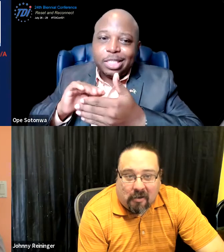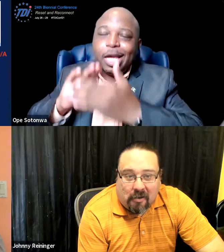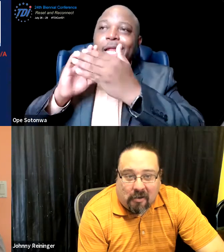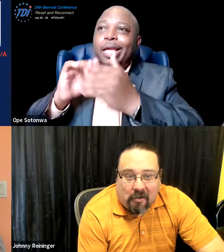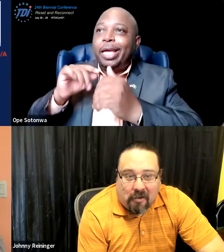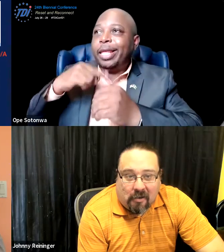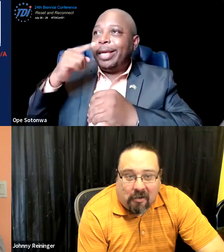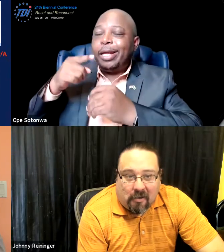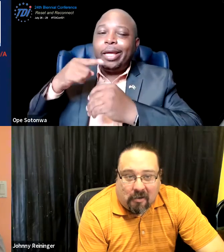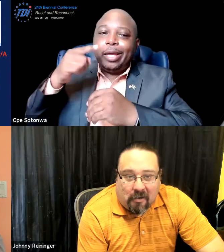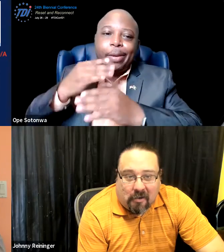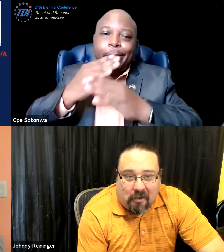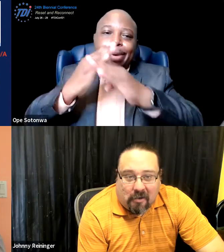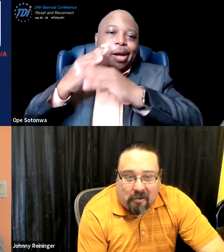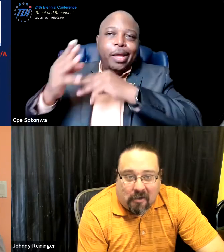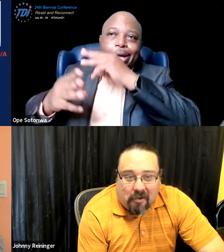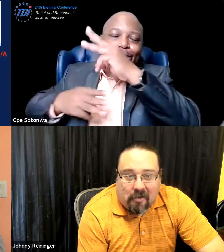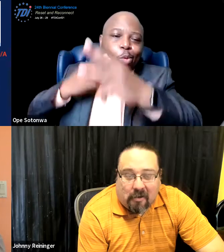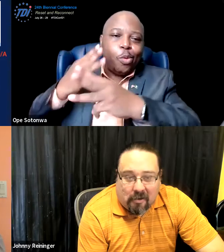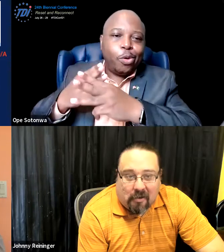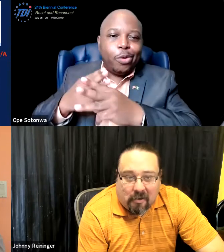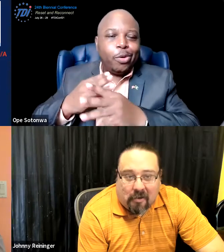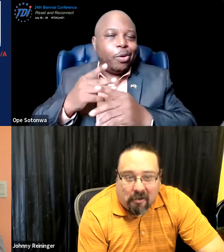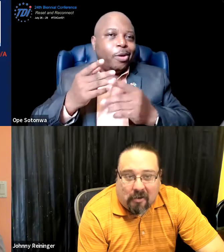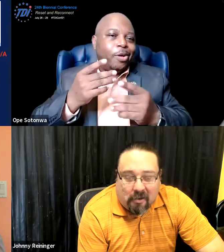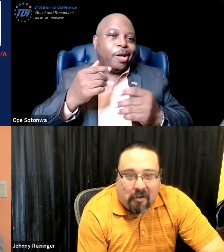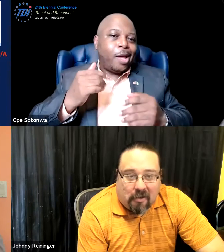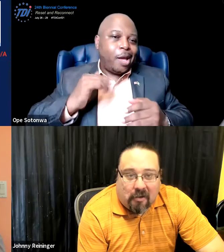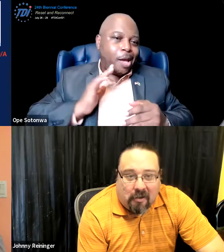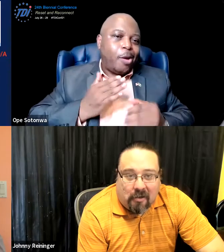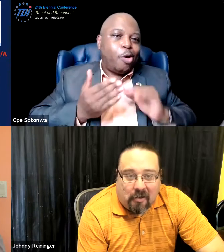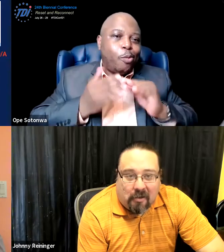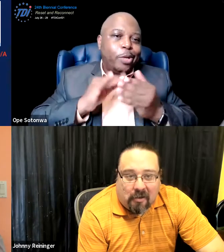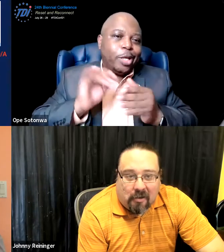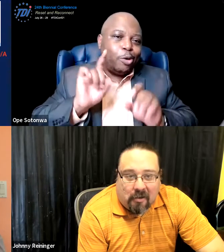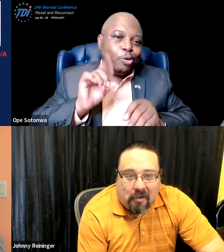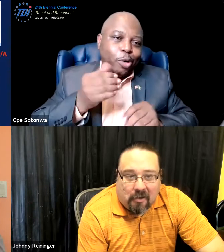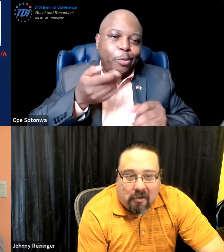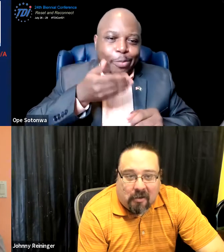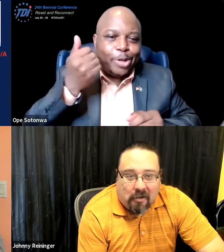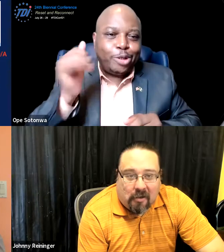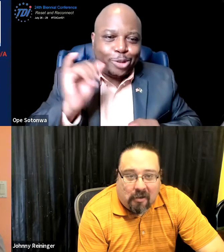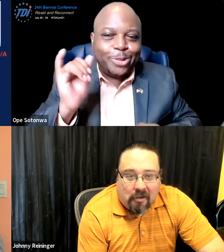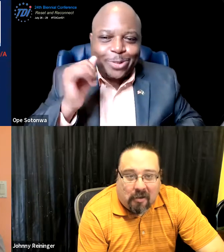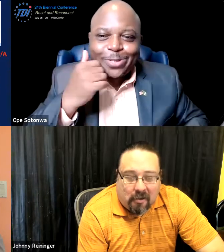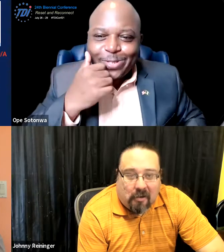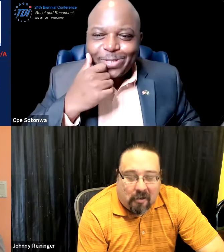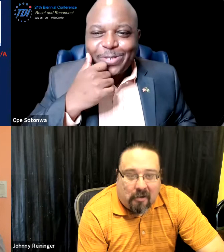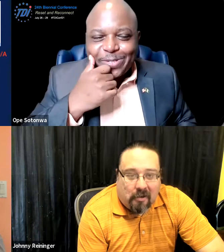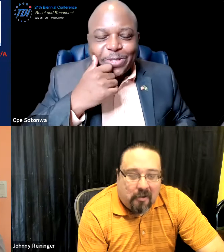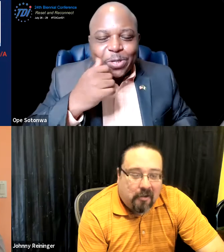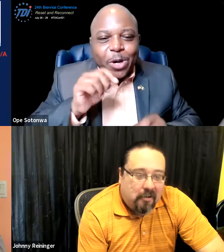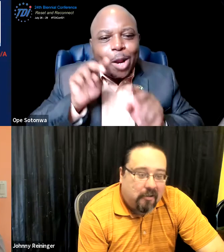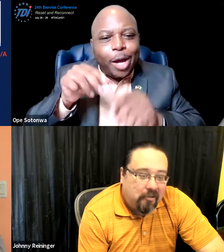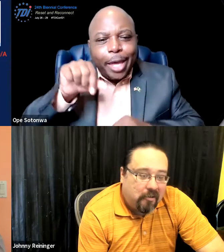with discrimination, and it's subtle discrimination as well. You know, we have to live in a hearing world, and our community can